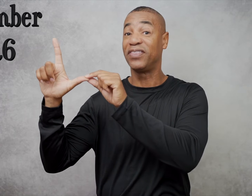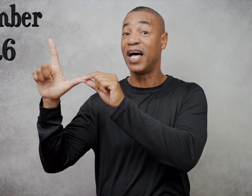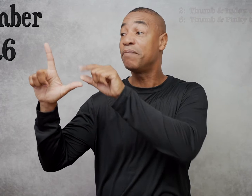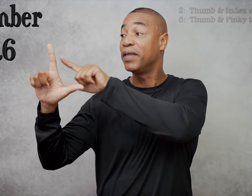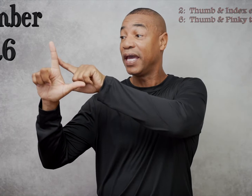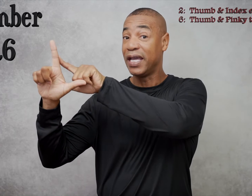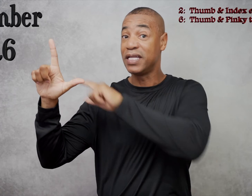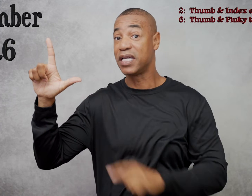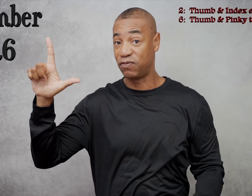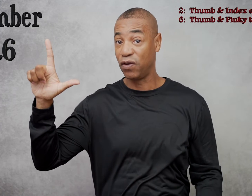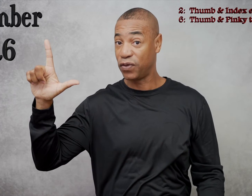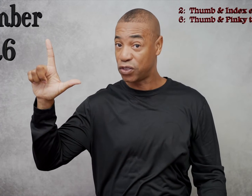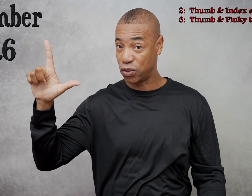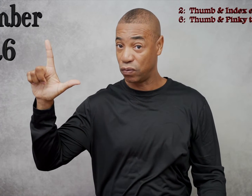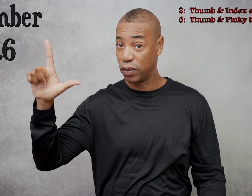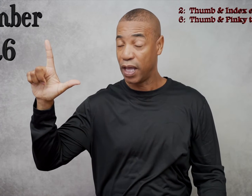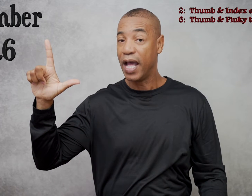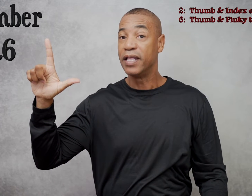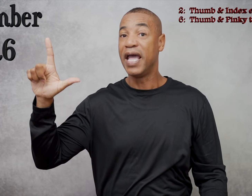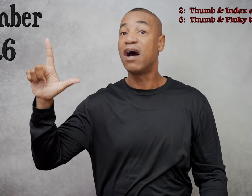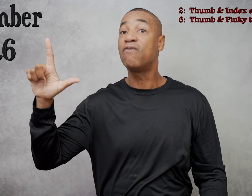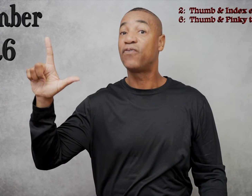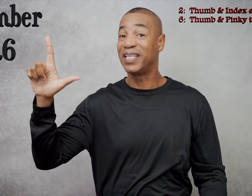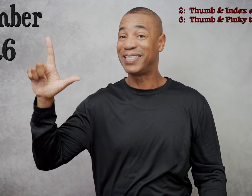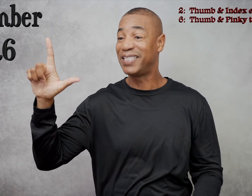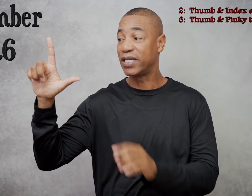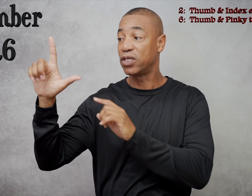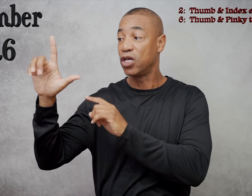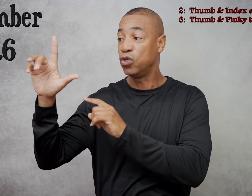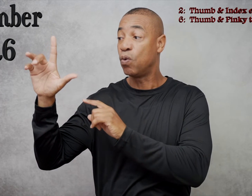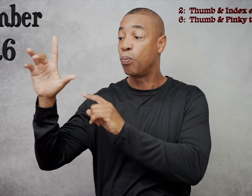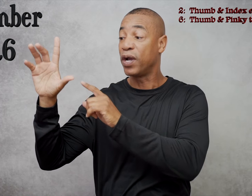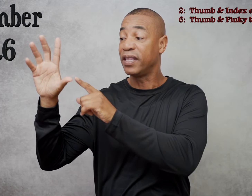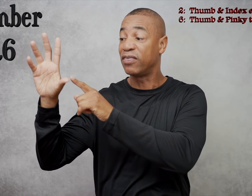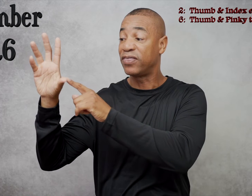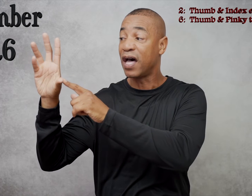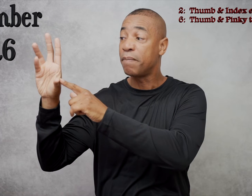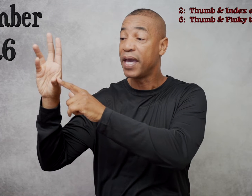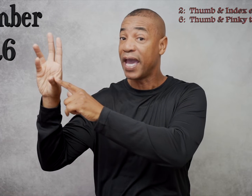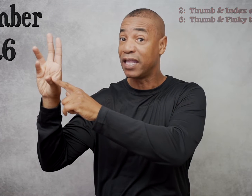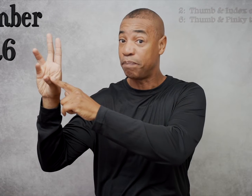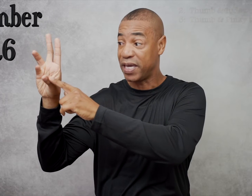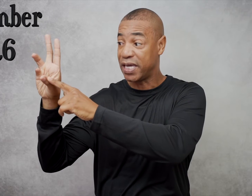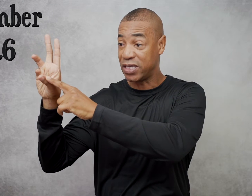thumb and index finger for the 2. Now for the 6, you will bring the thumb and the pinky